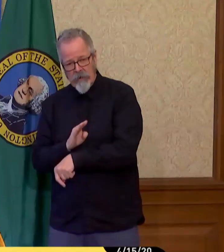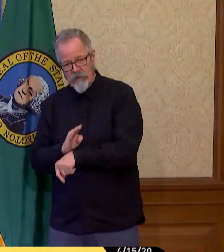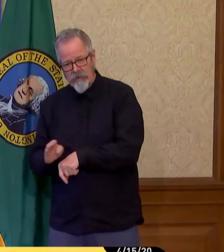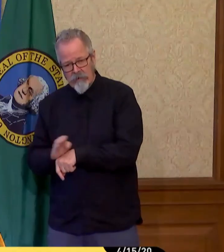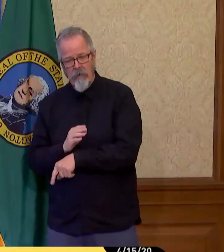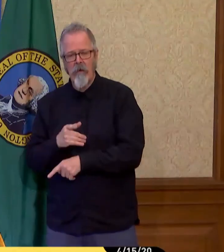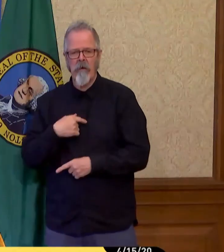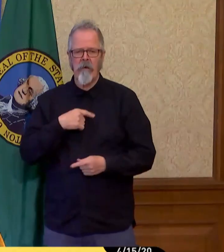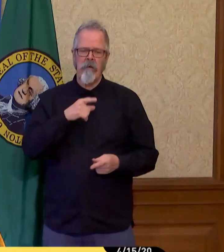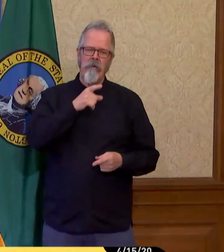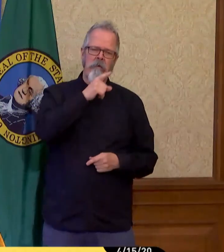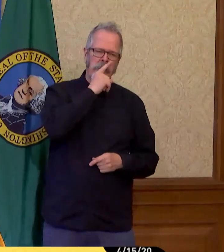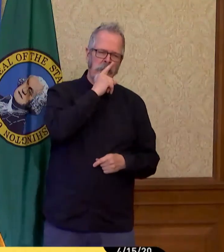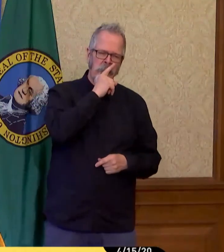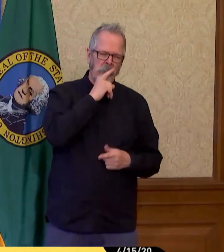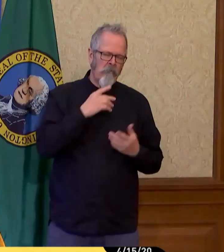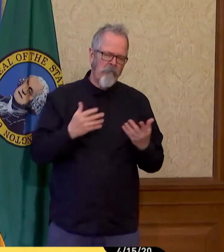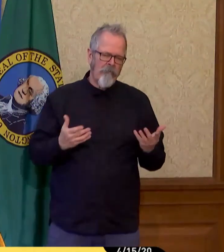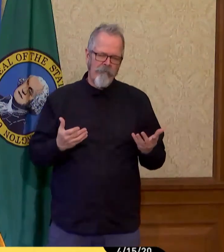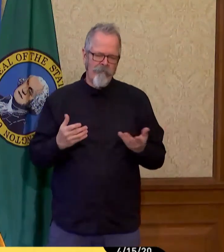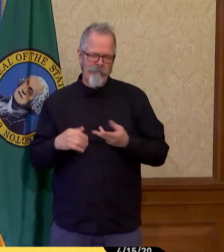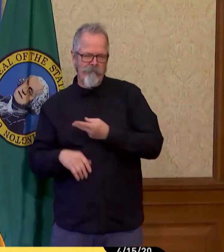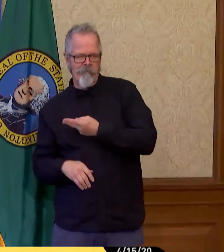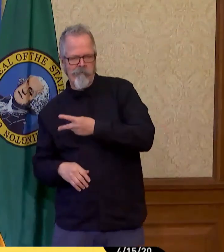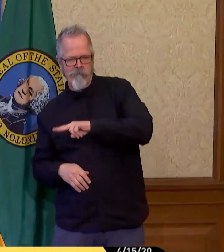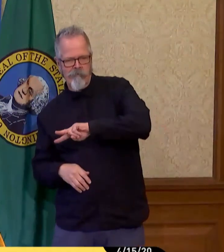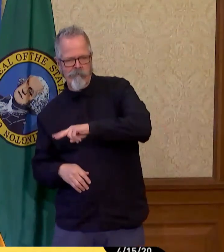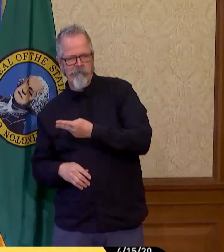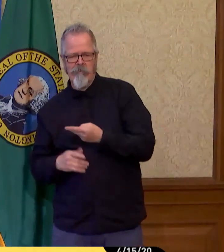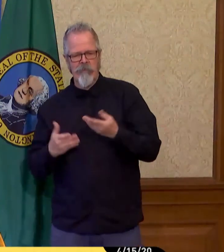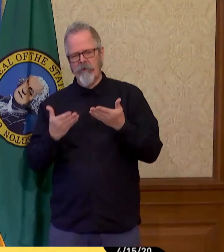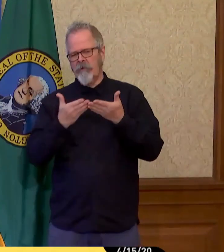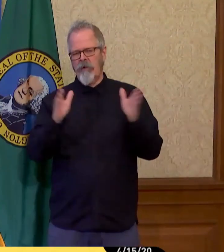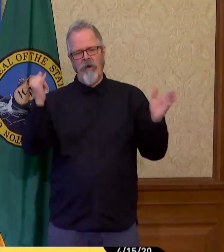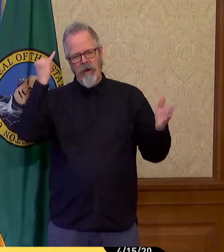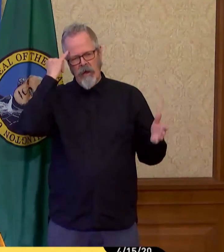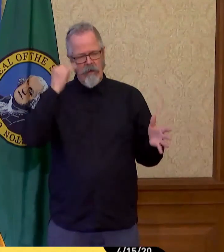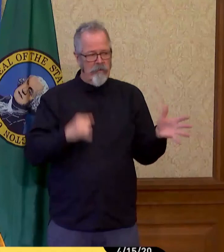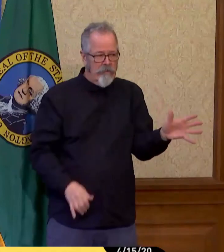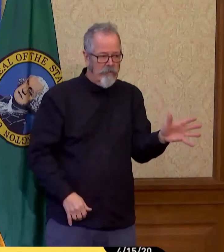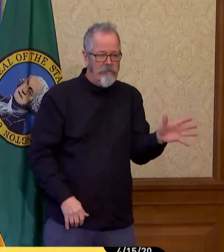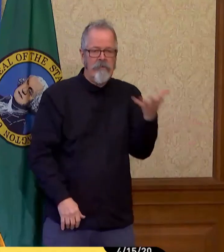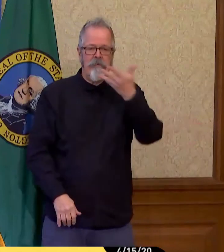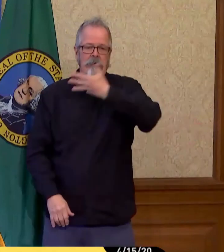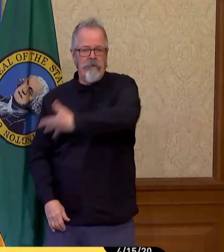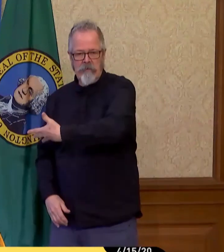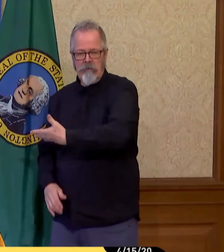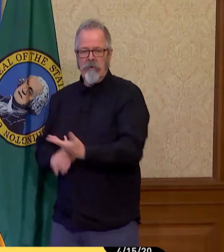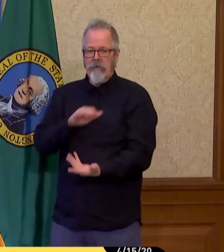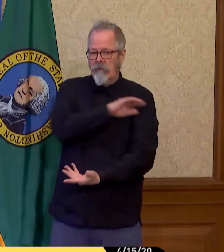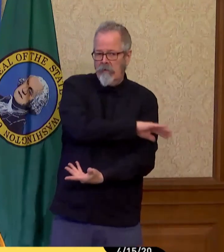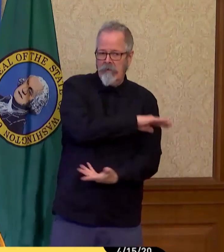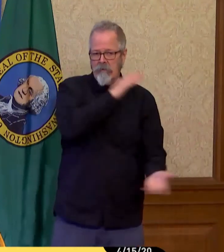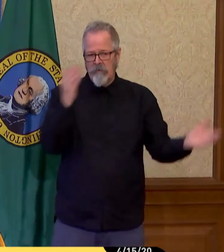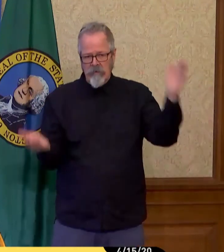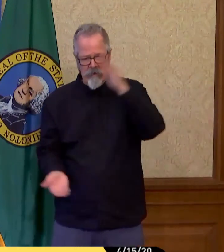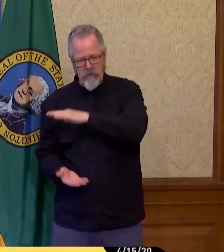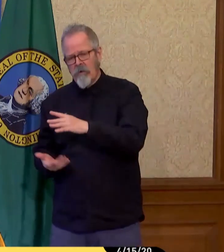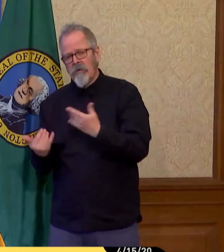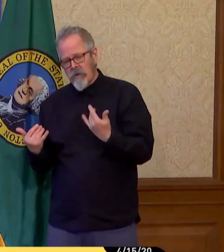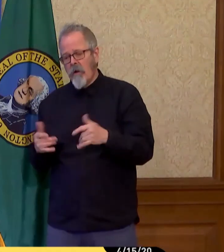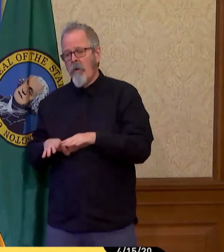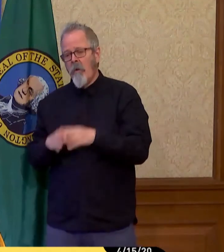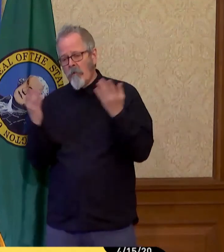any businesses. I was just kind of giving you a general direction, if you will. Schools are going to reopen when they can